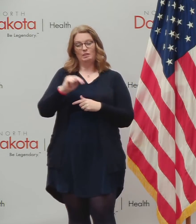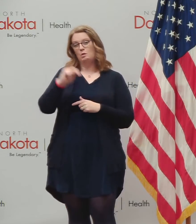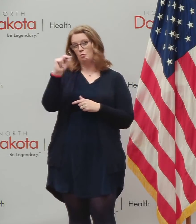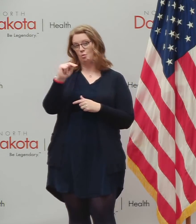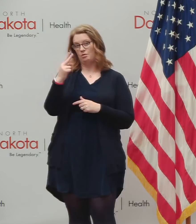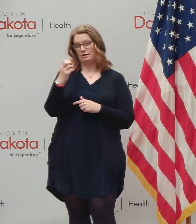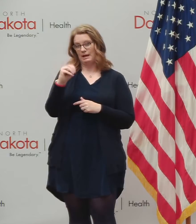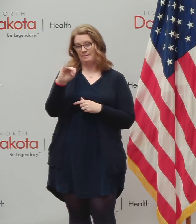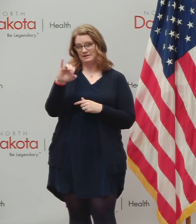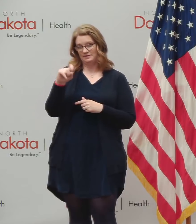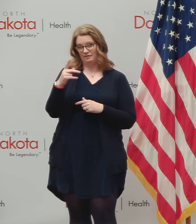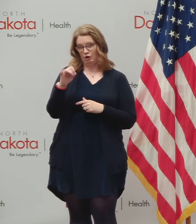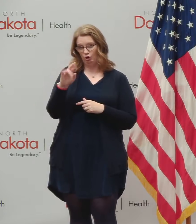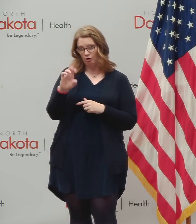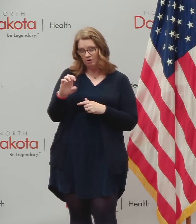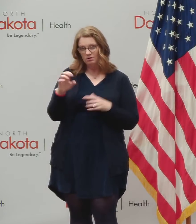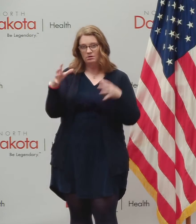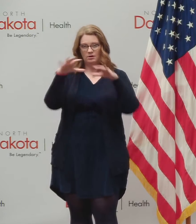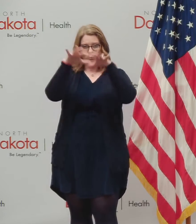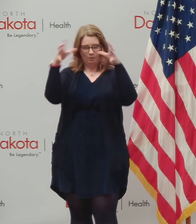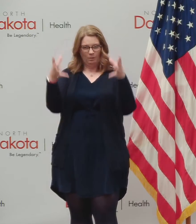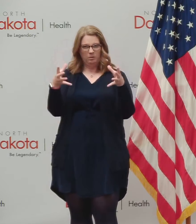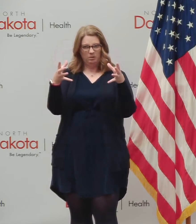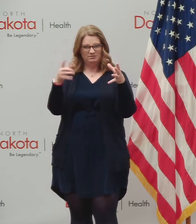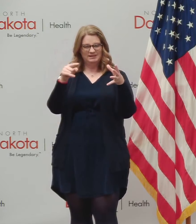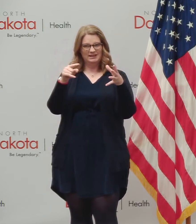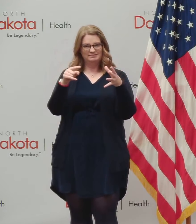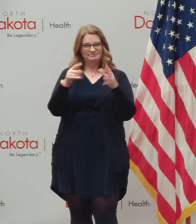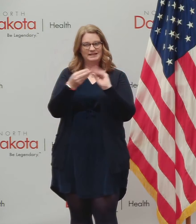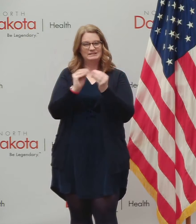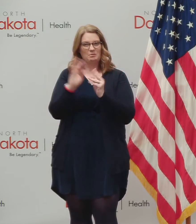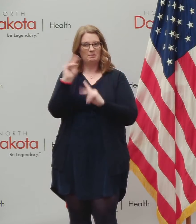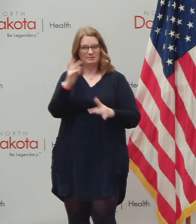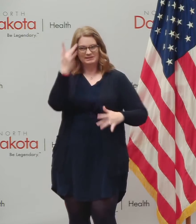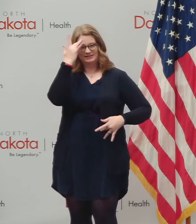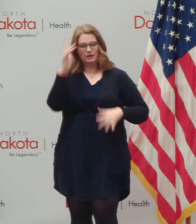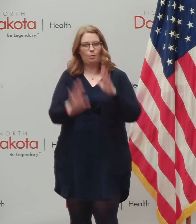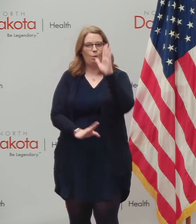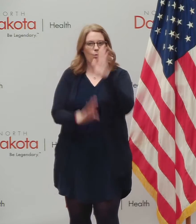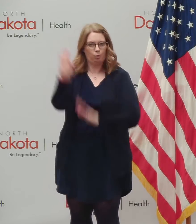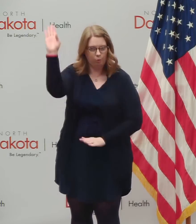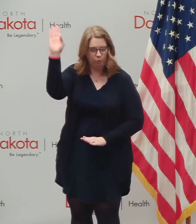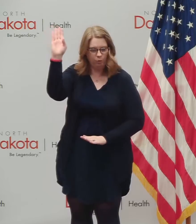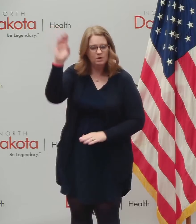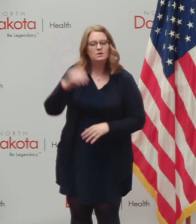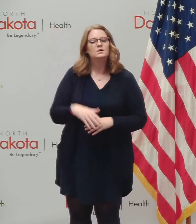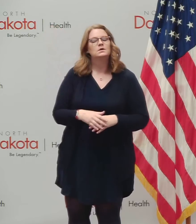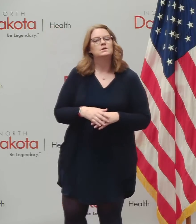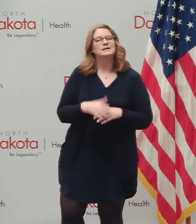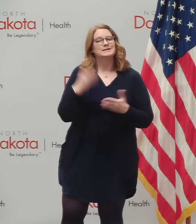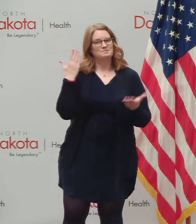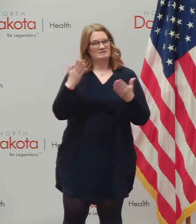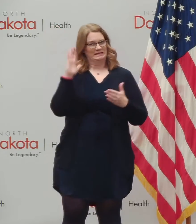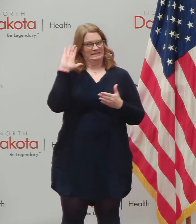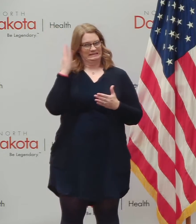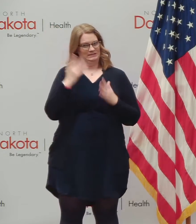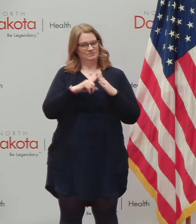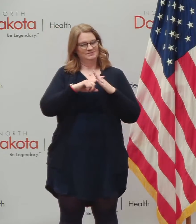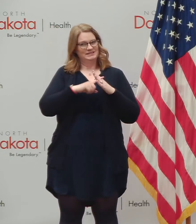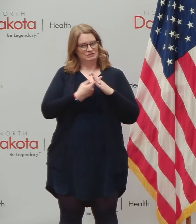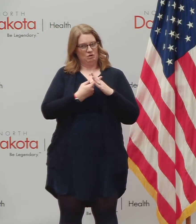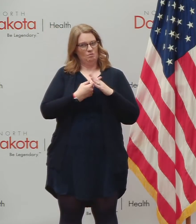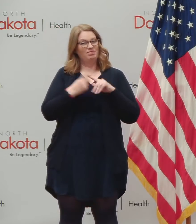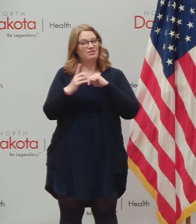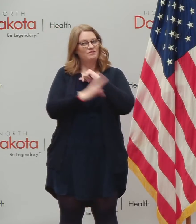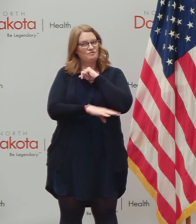Hemisphere, cases are starting to take off. This is the what may appear to be the beginning of the fall